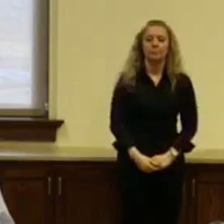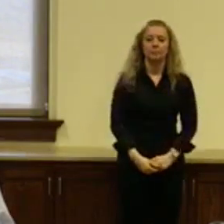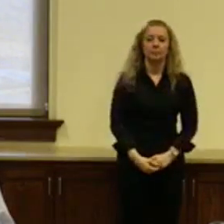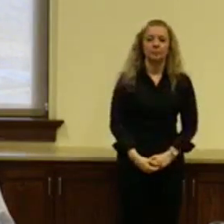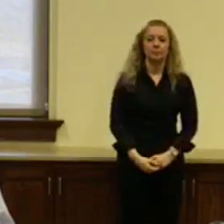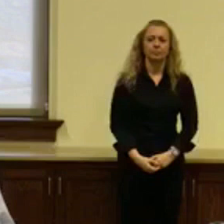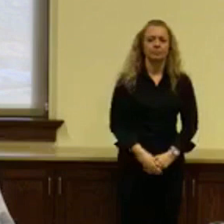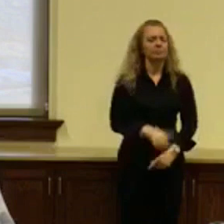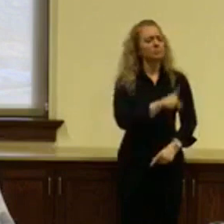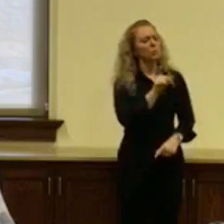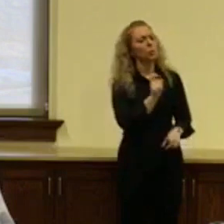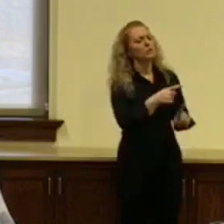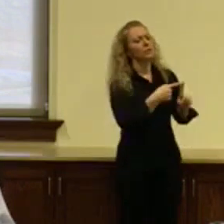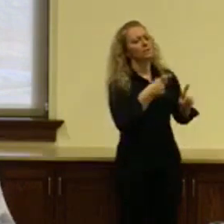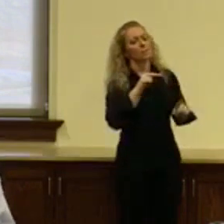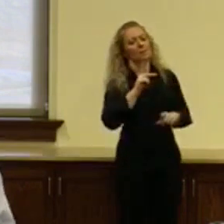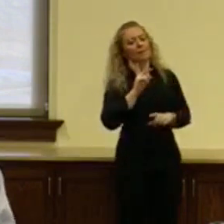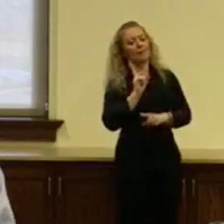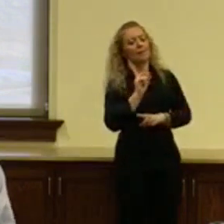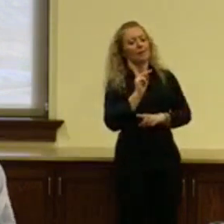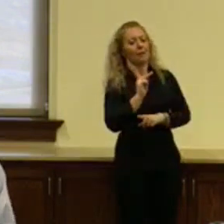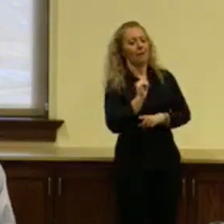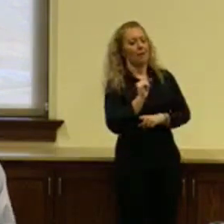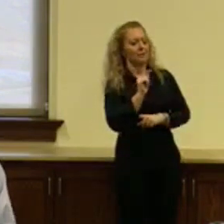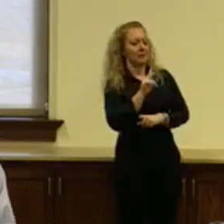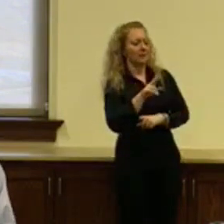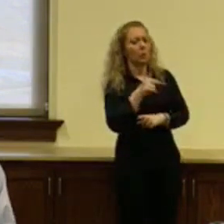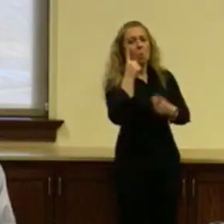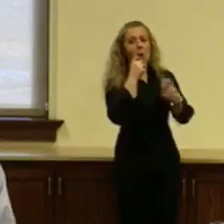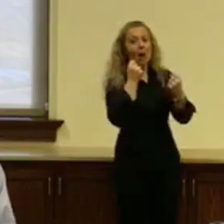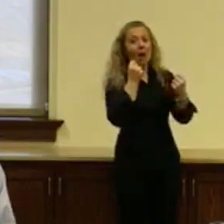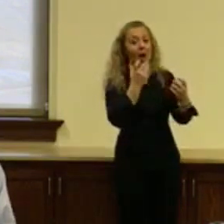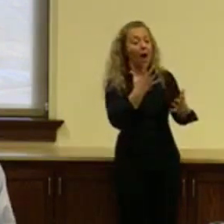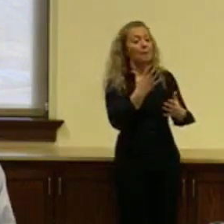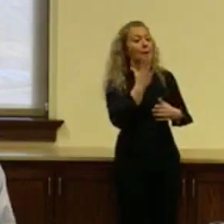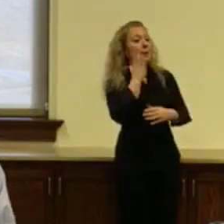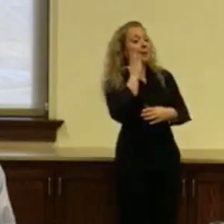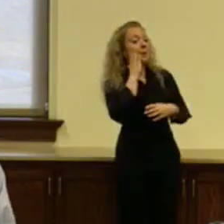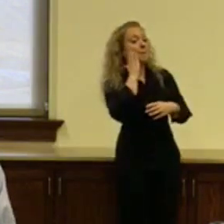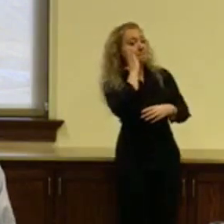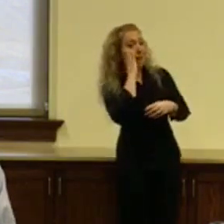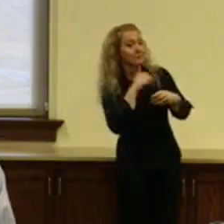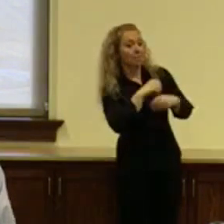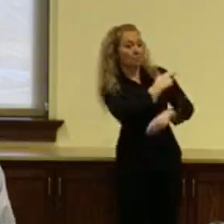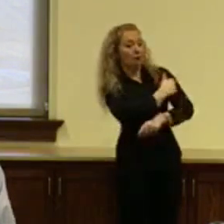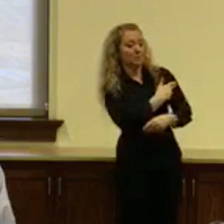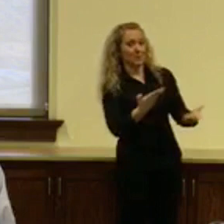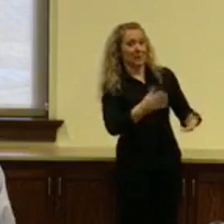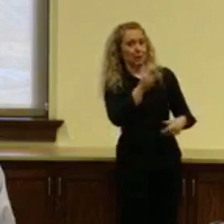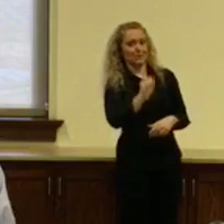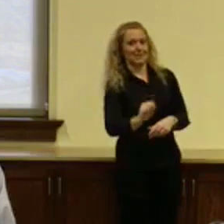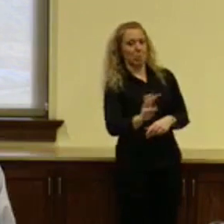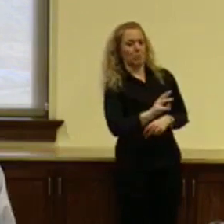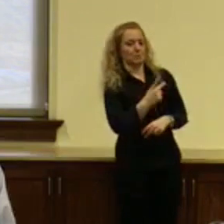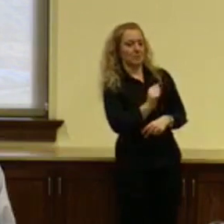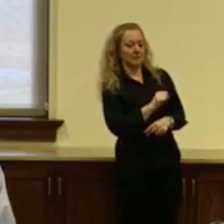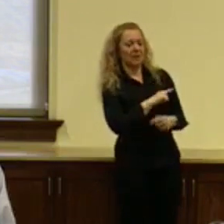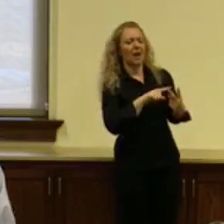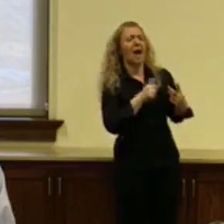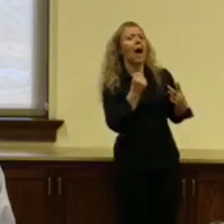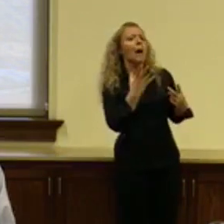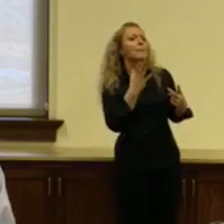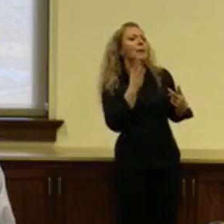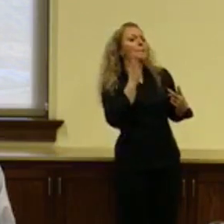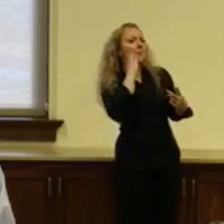This question is from KDK Television. How many hospital beds do we have in the southwestern Pennsylvania region? How many ICU